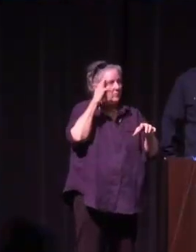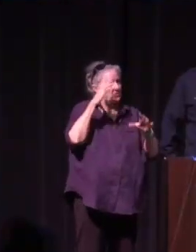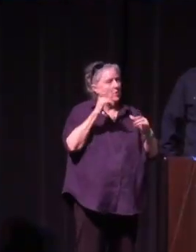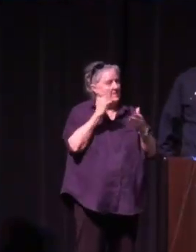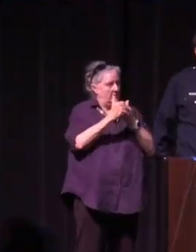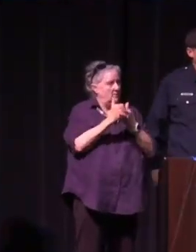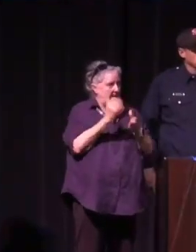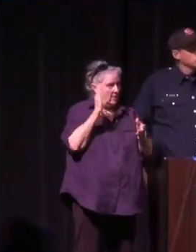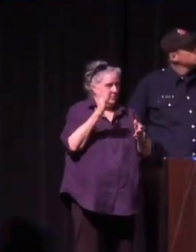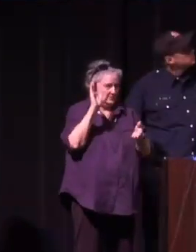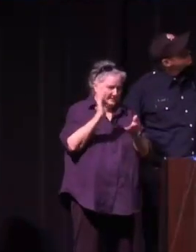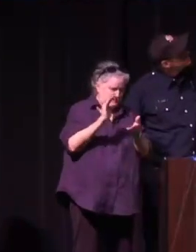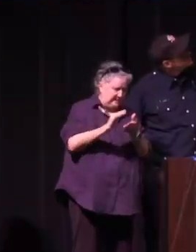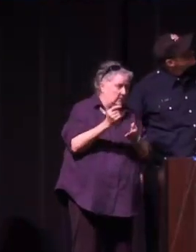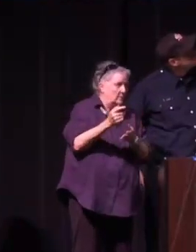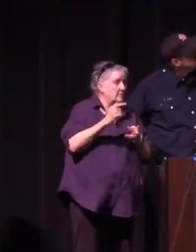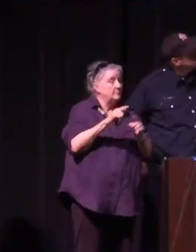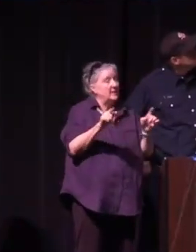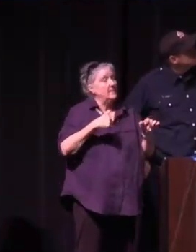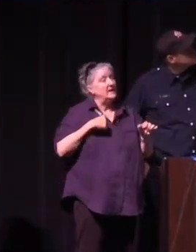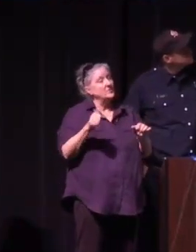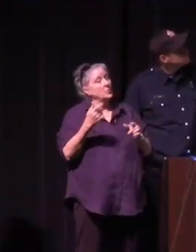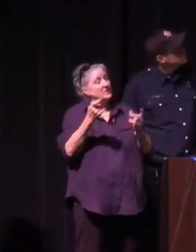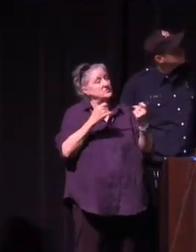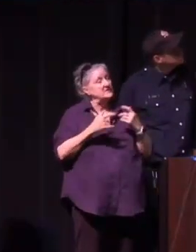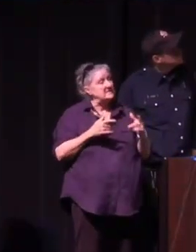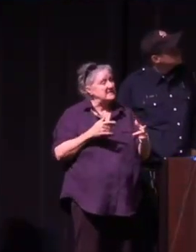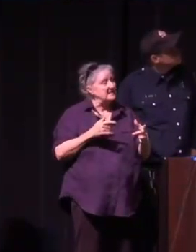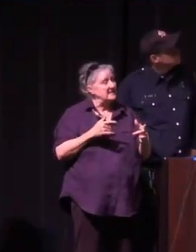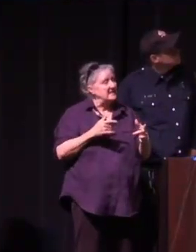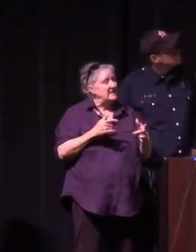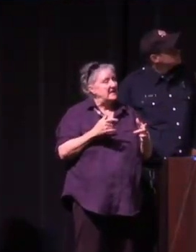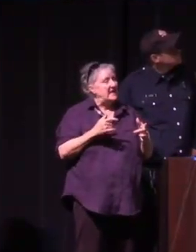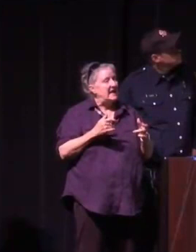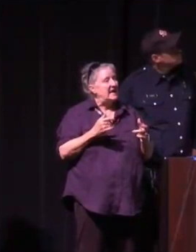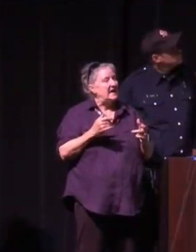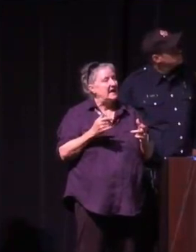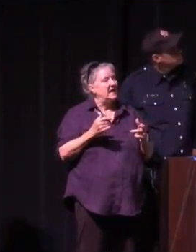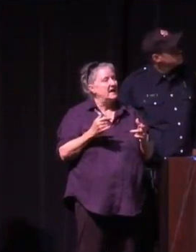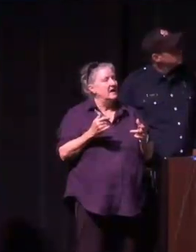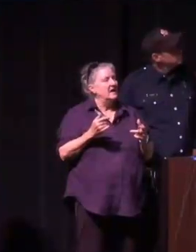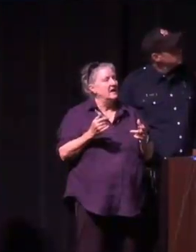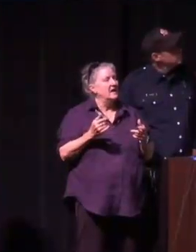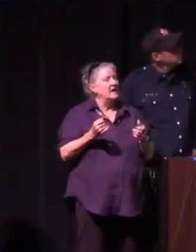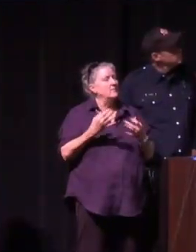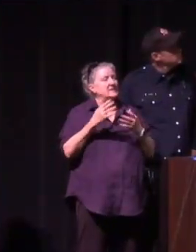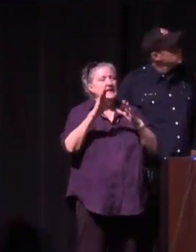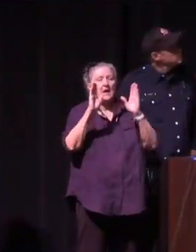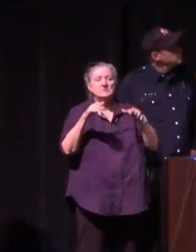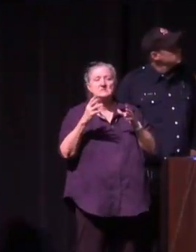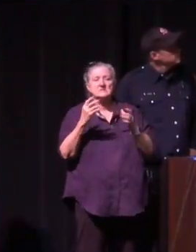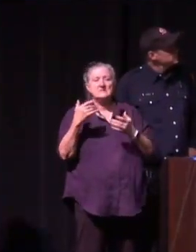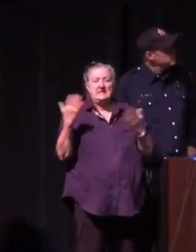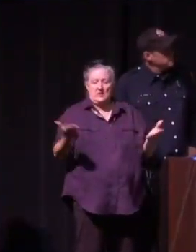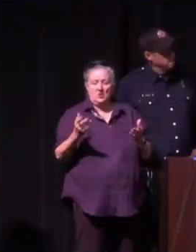help diminish it somewhat. But my other question is, how many houses so far in Santa Barbara County have burnt?